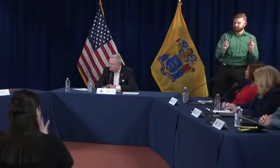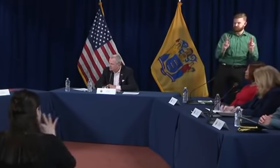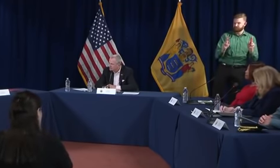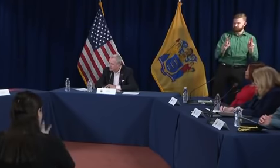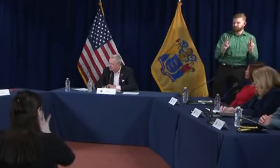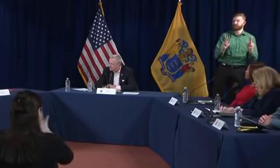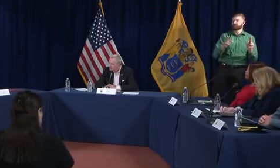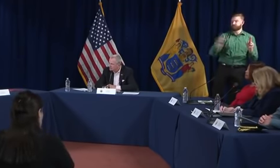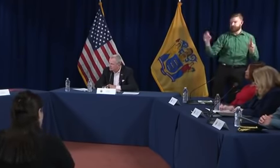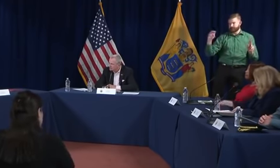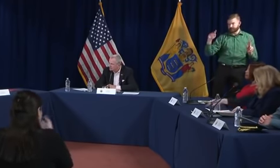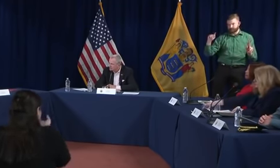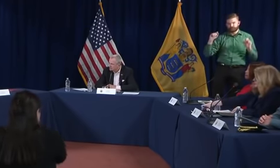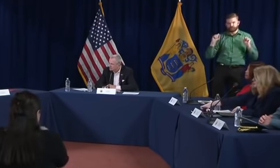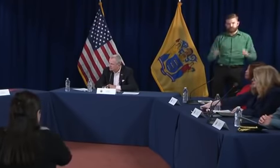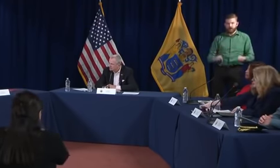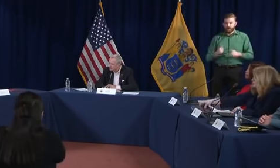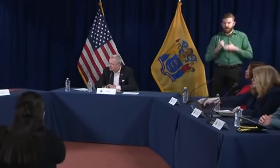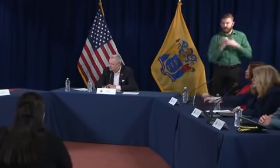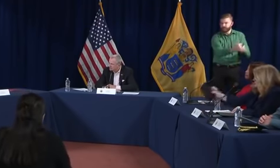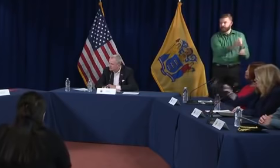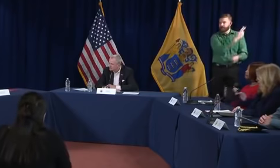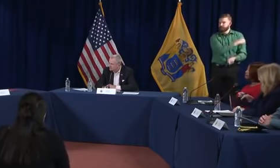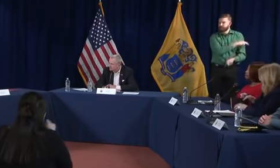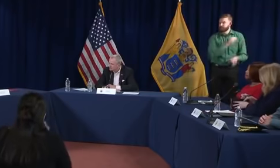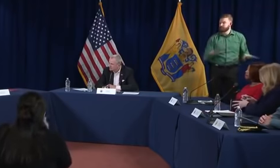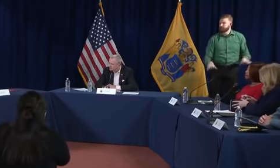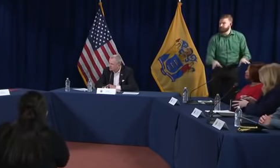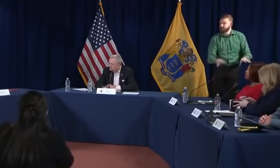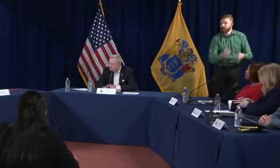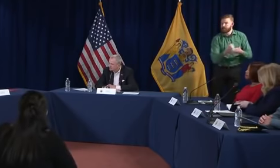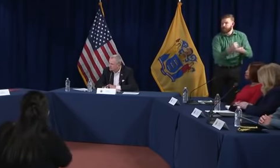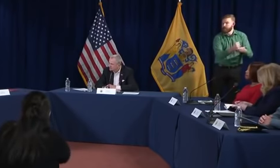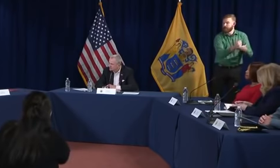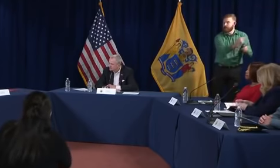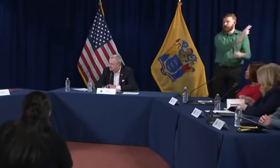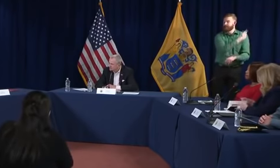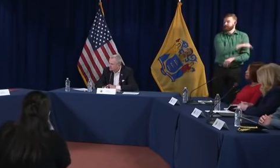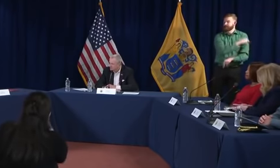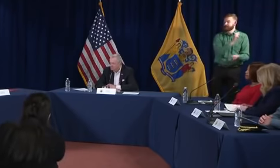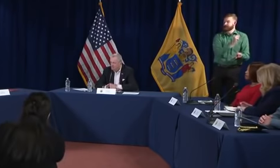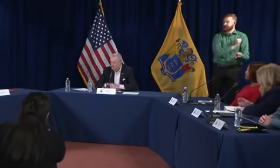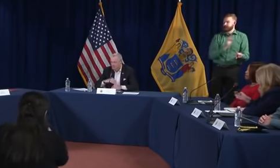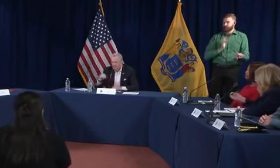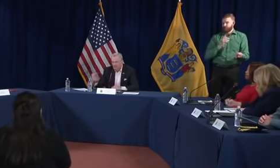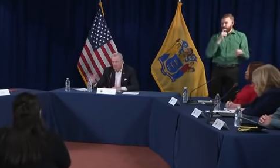practice to enhance and supplement the existing medical and nursing staff.